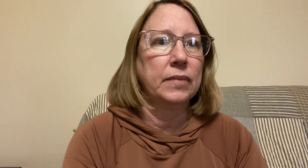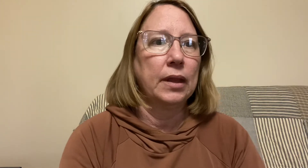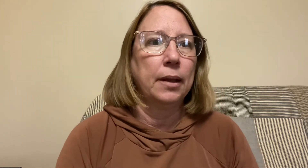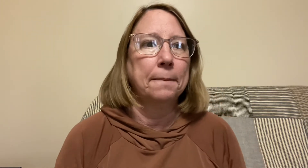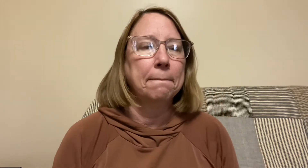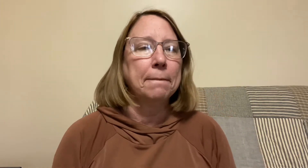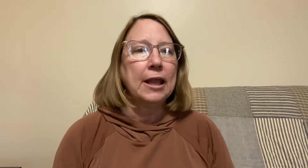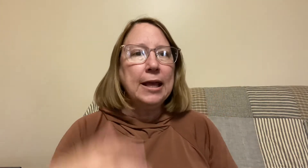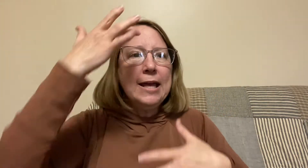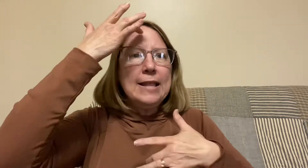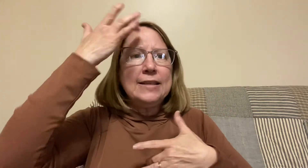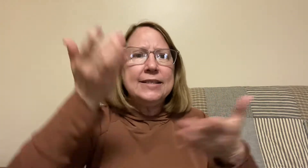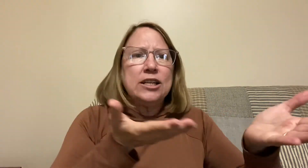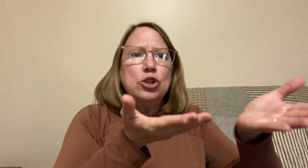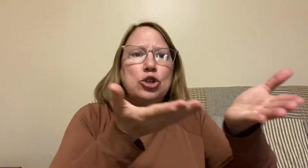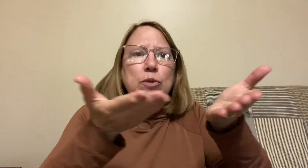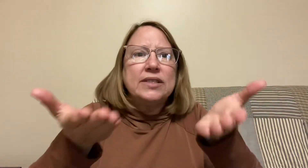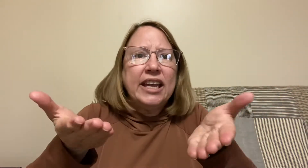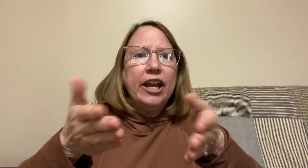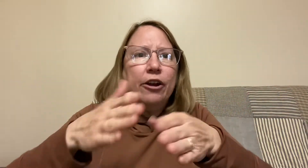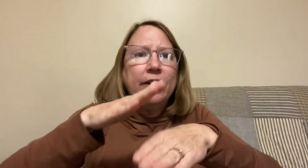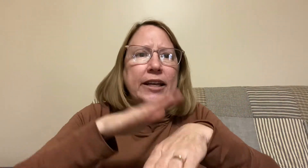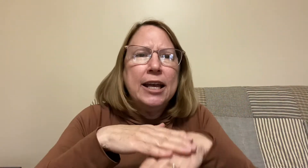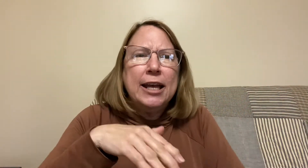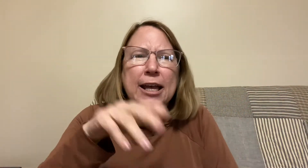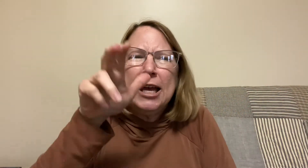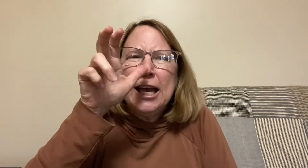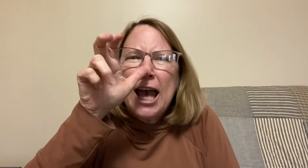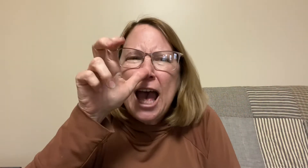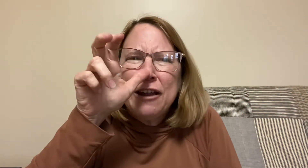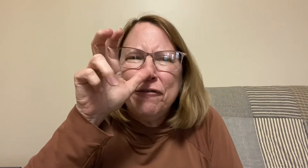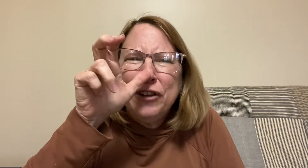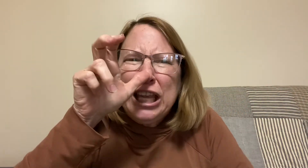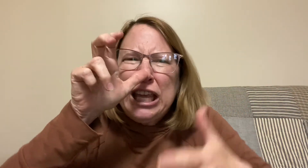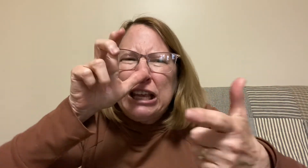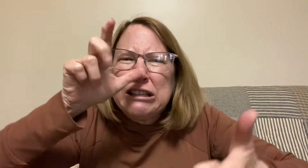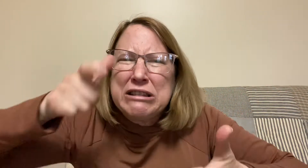into Wales and Scotland and Ireland.